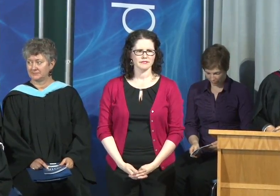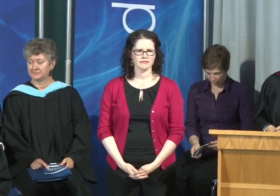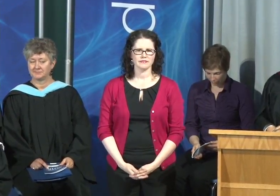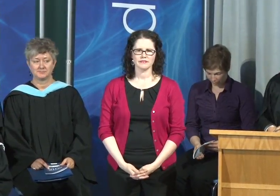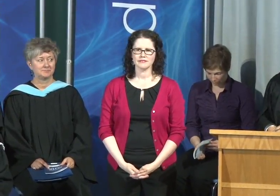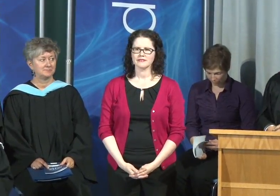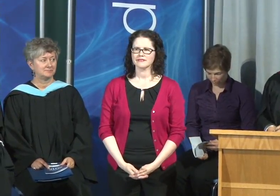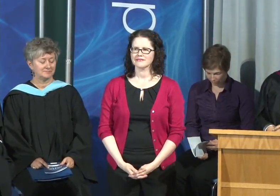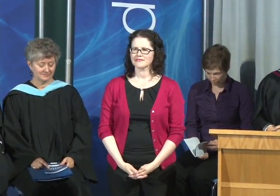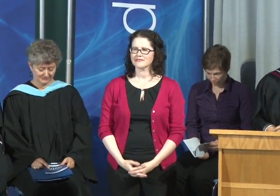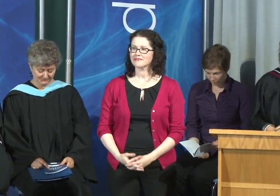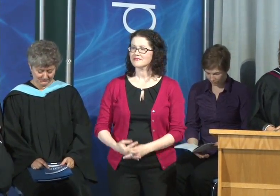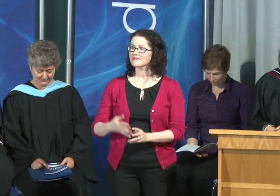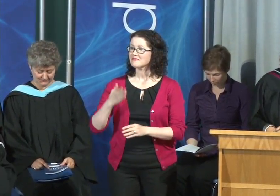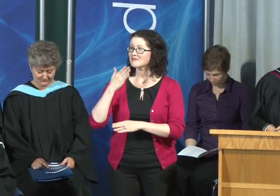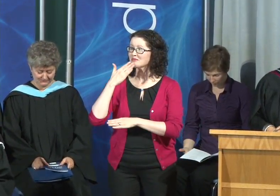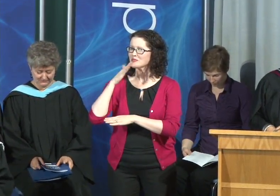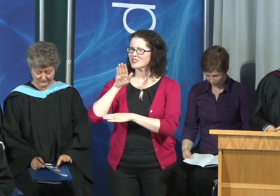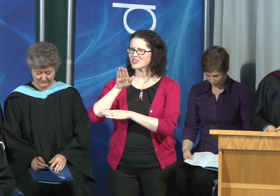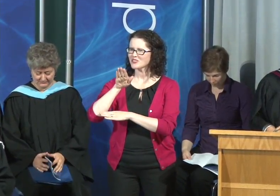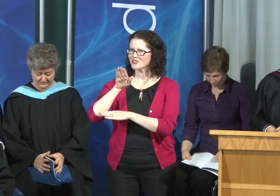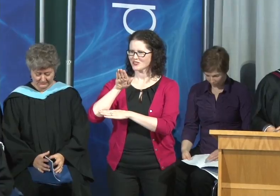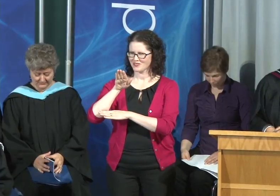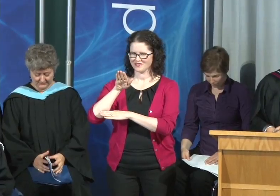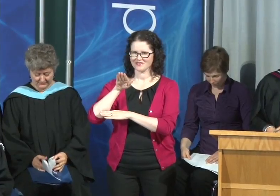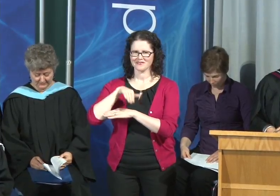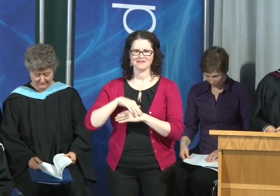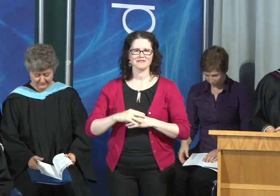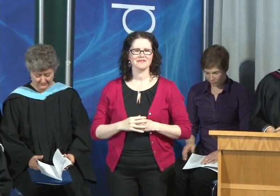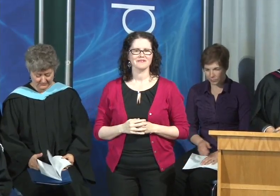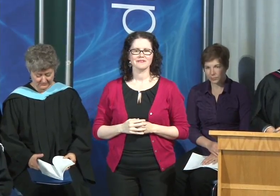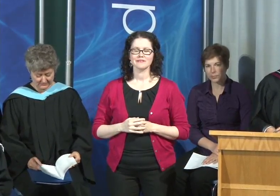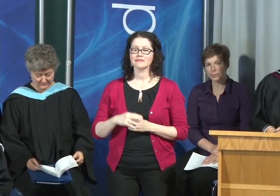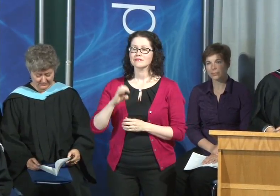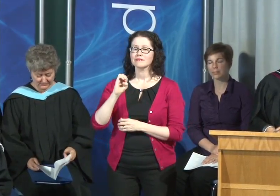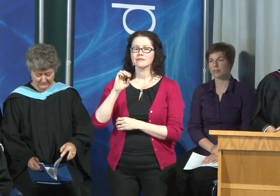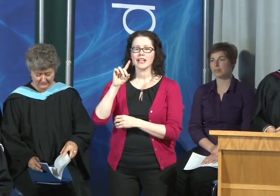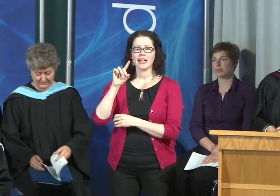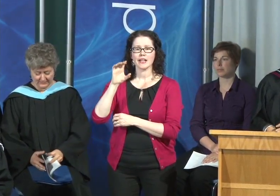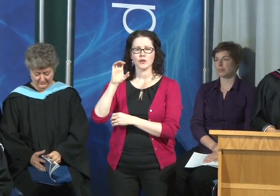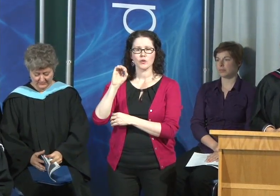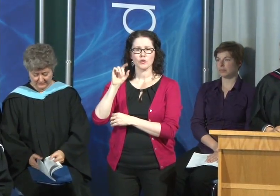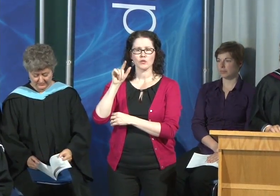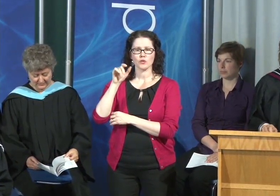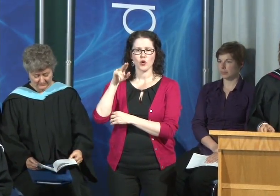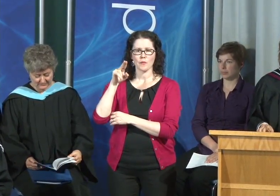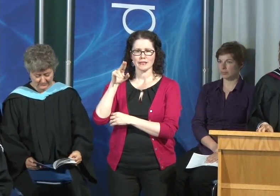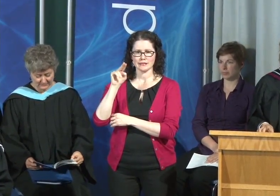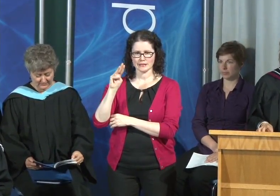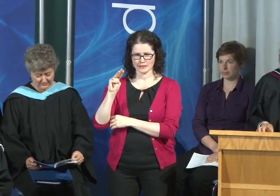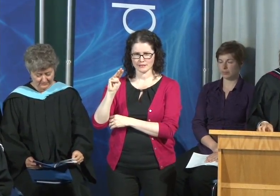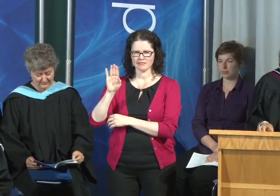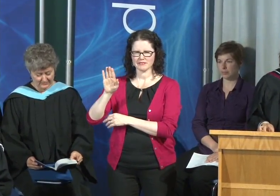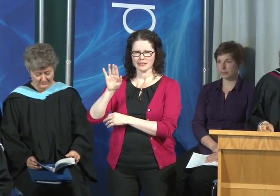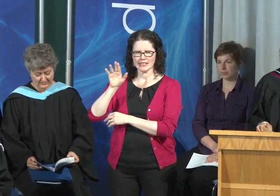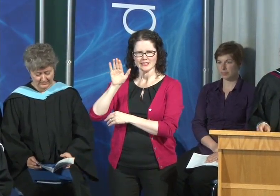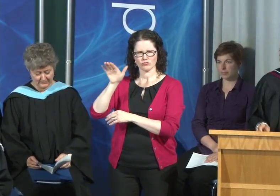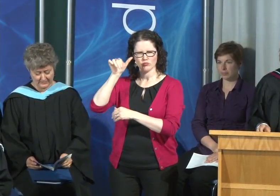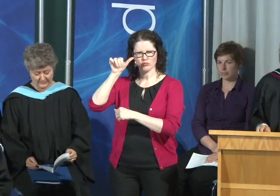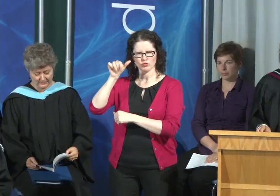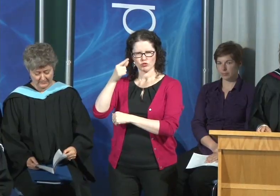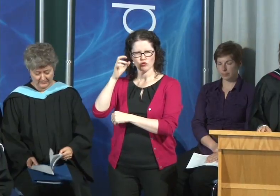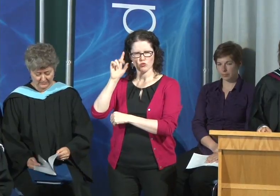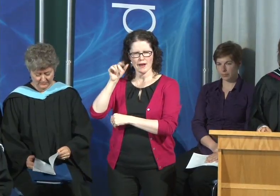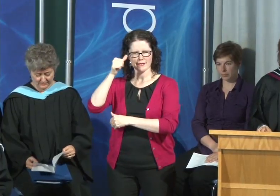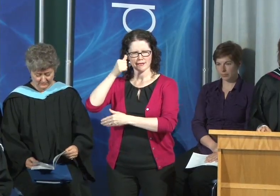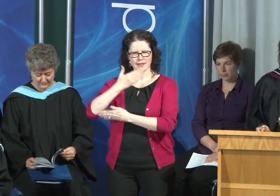Good afternoon. I'd like to thank Ed Coleman and his grandson Liam for the processional music